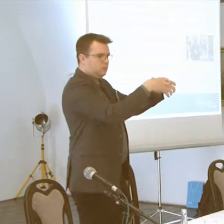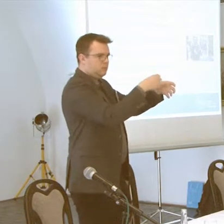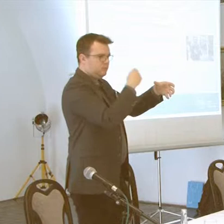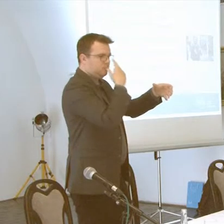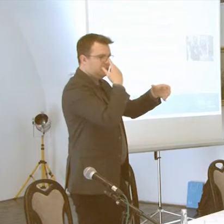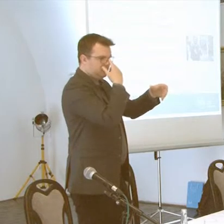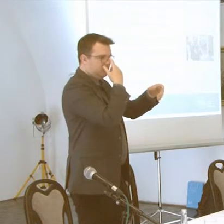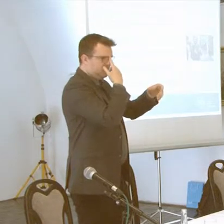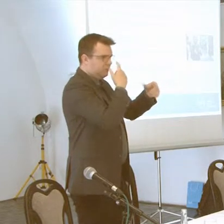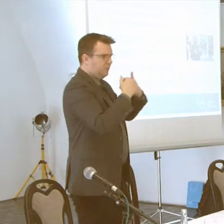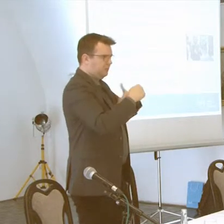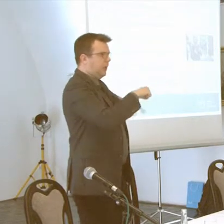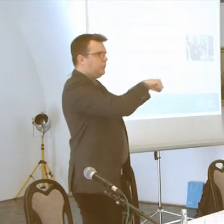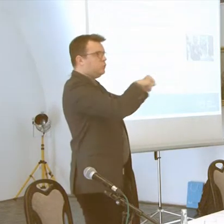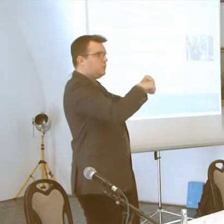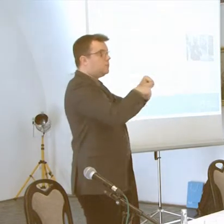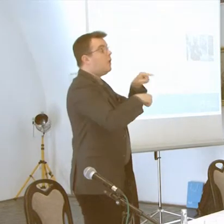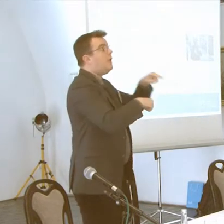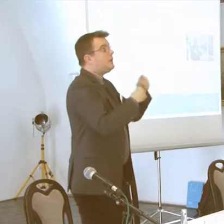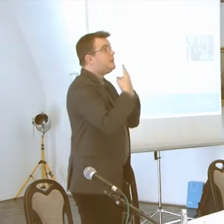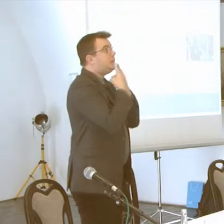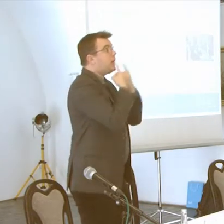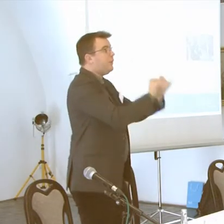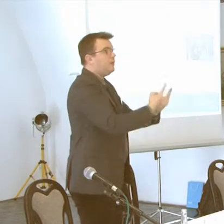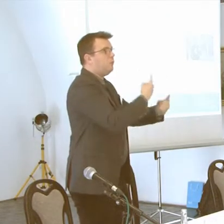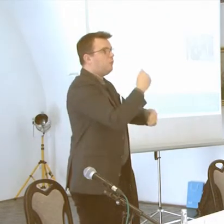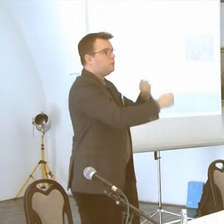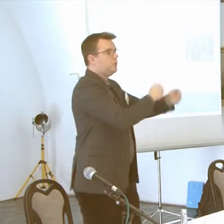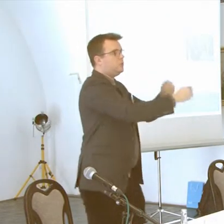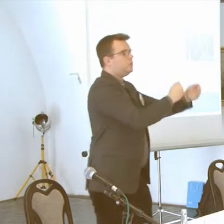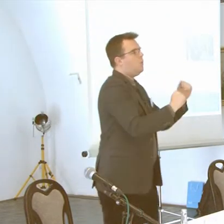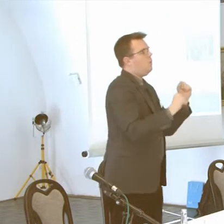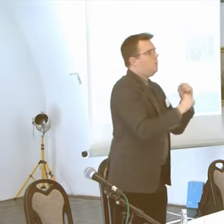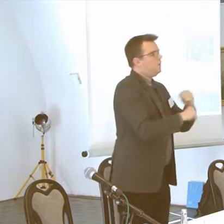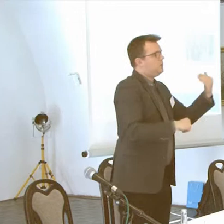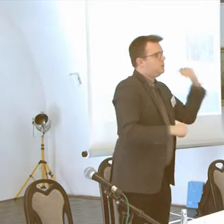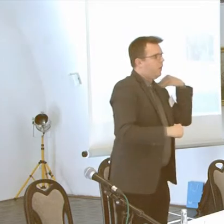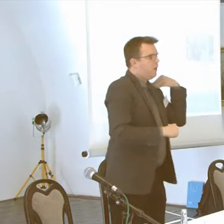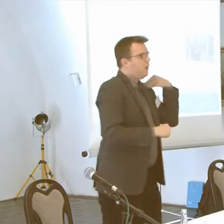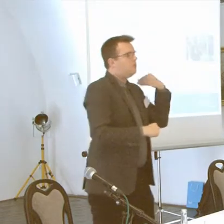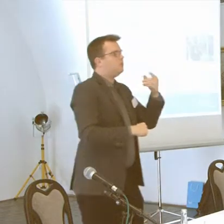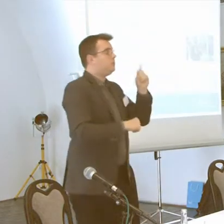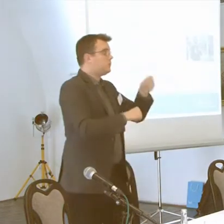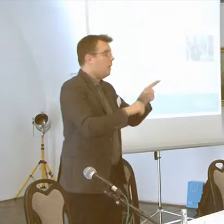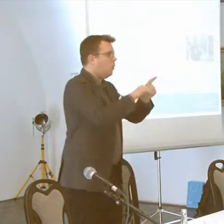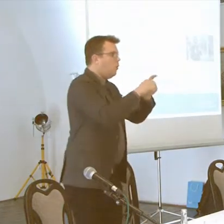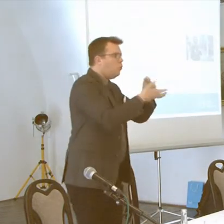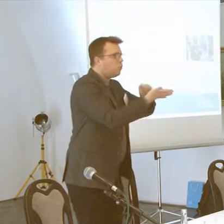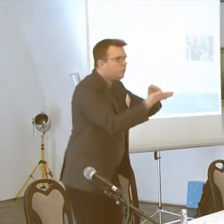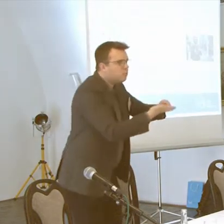register to get this warning through an SMS, and the registration process is very difficult. You